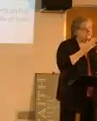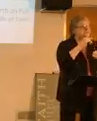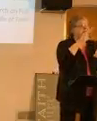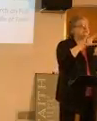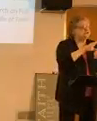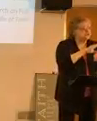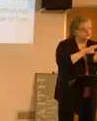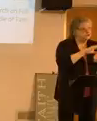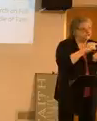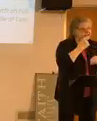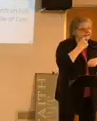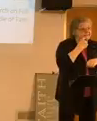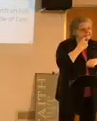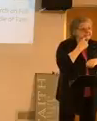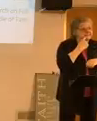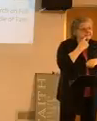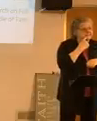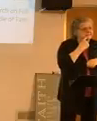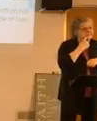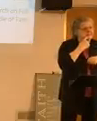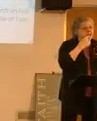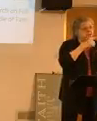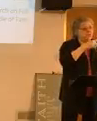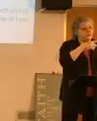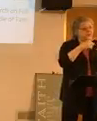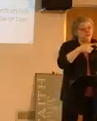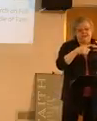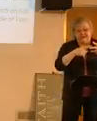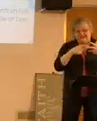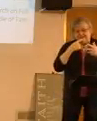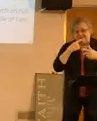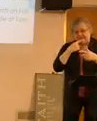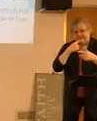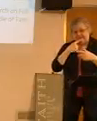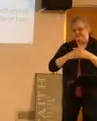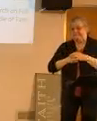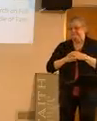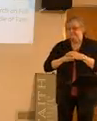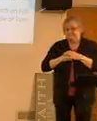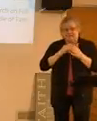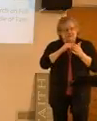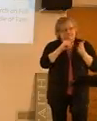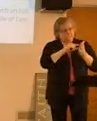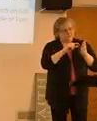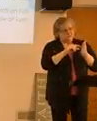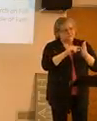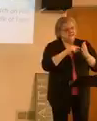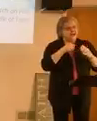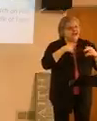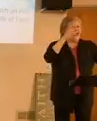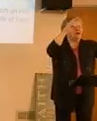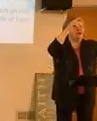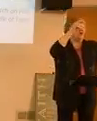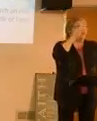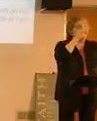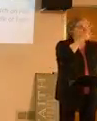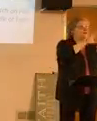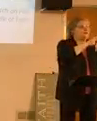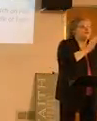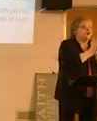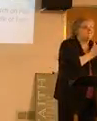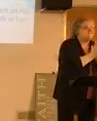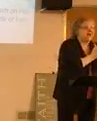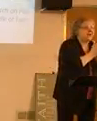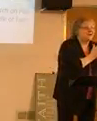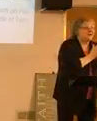church. He lists three wonderful things. I call it the church on fire, the